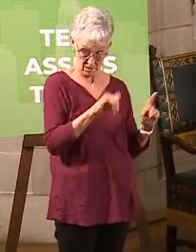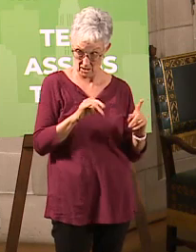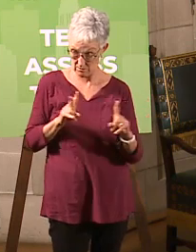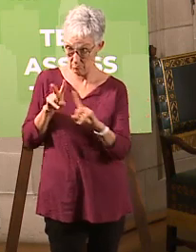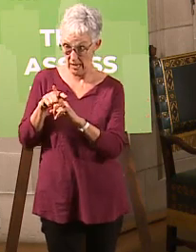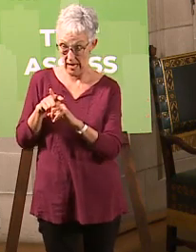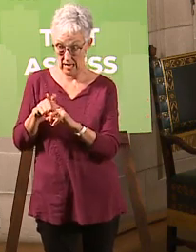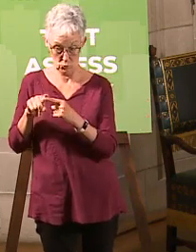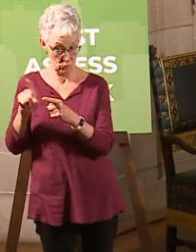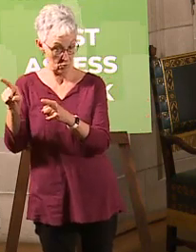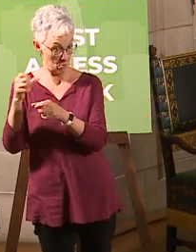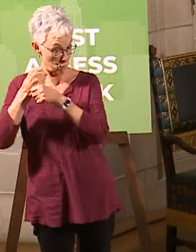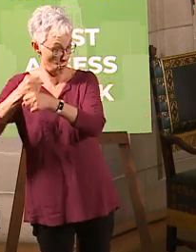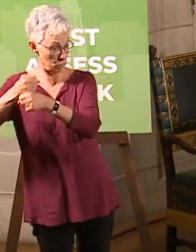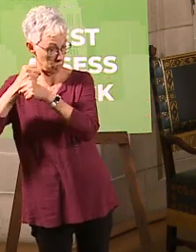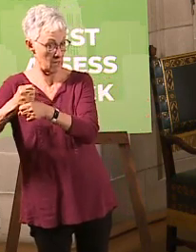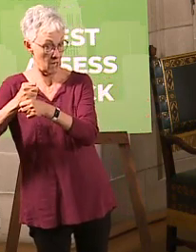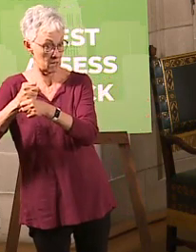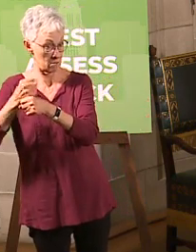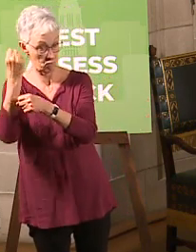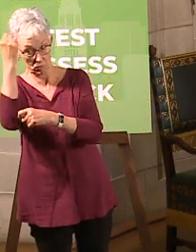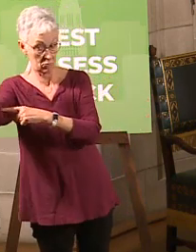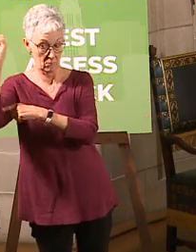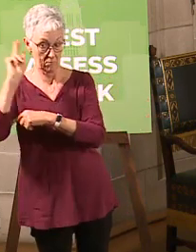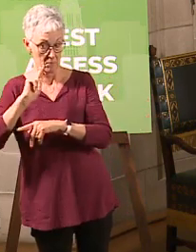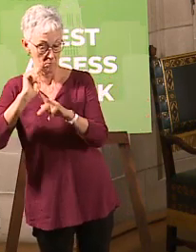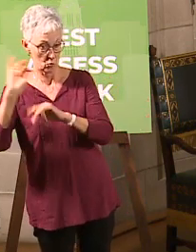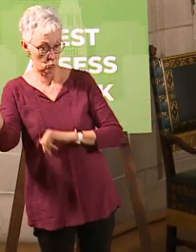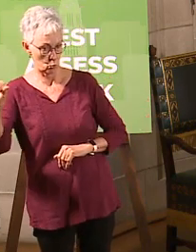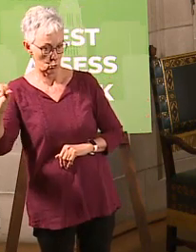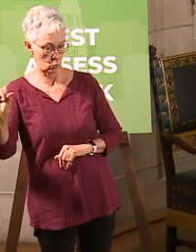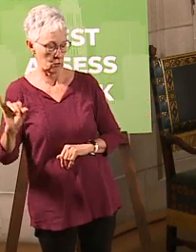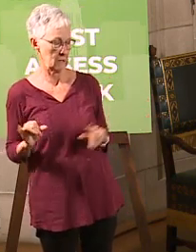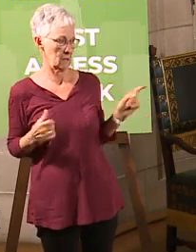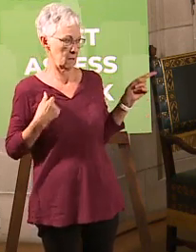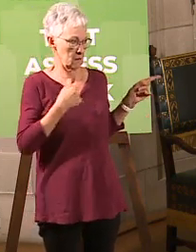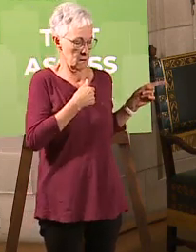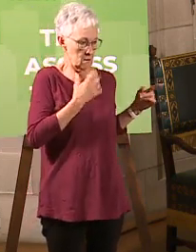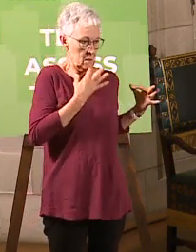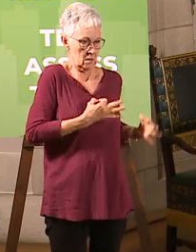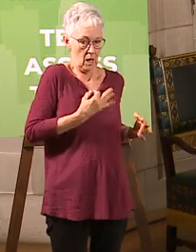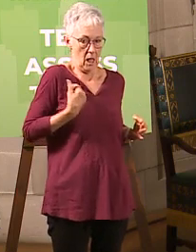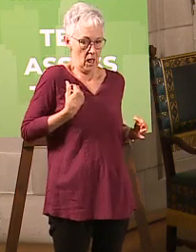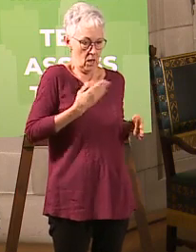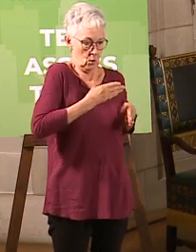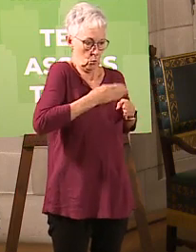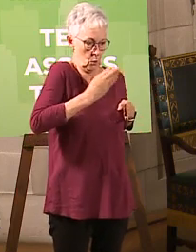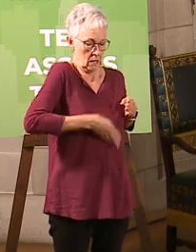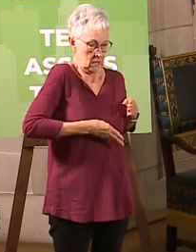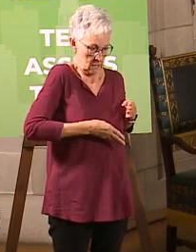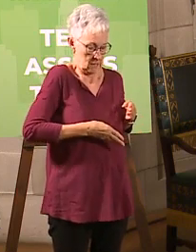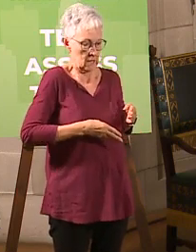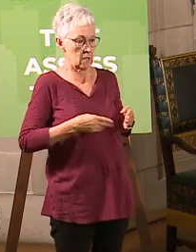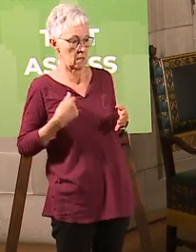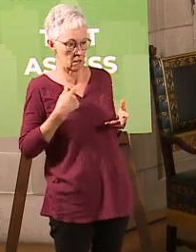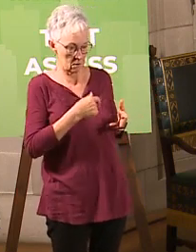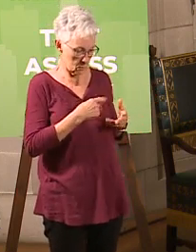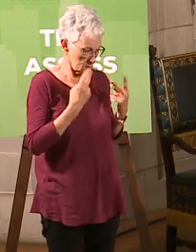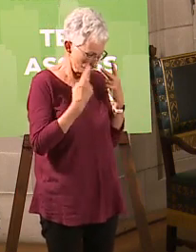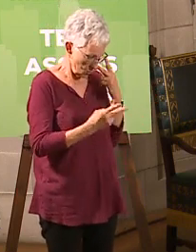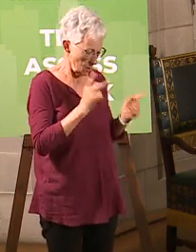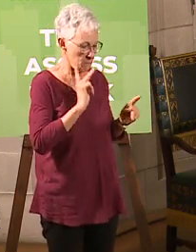you they're going to use it for. Sarah Kirkley wants to know if the pandemic's crowd size limitations apply to protests.